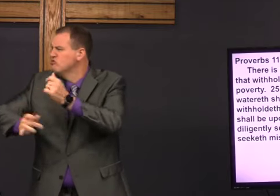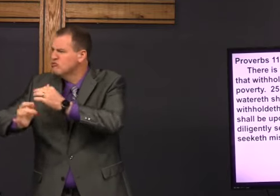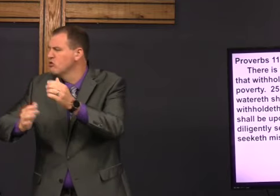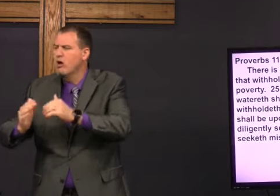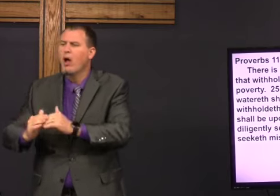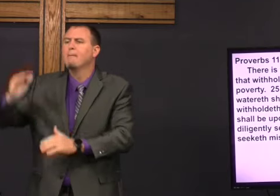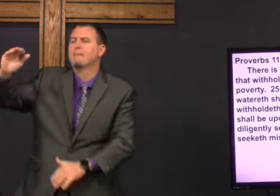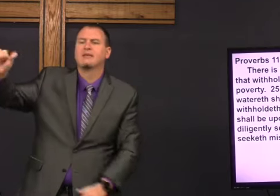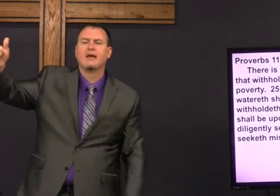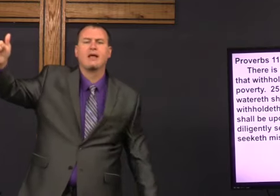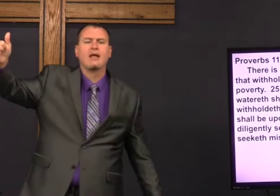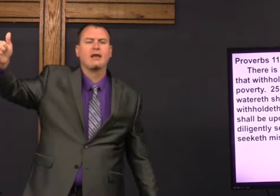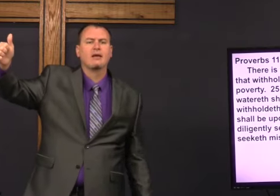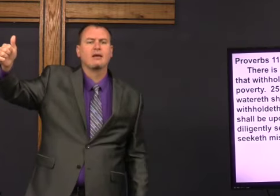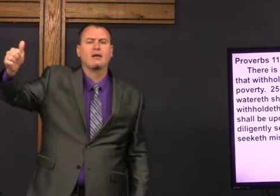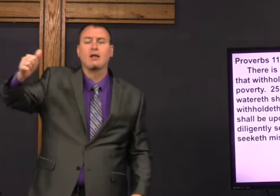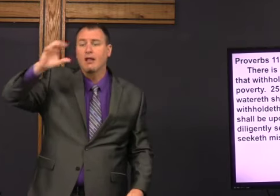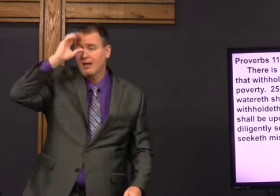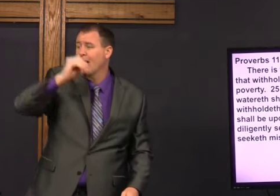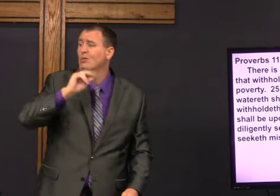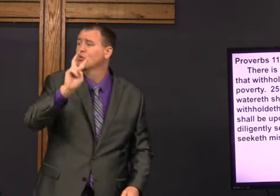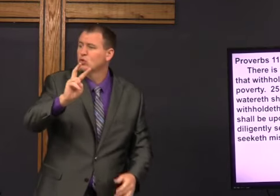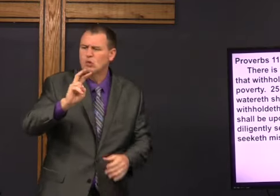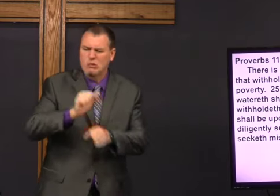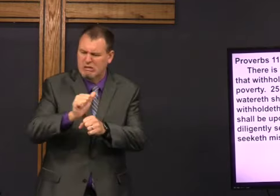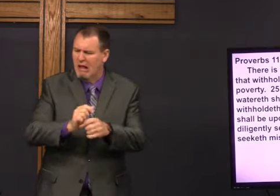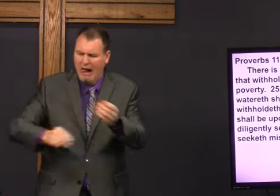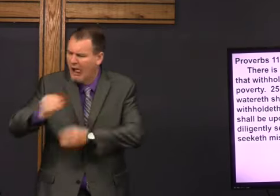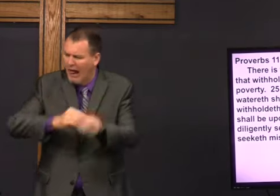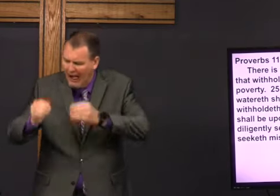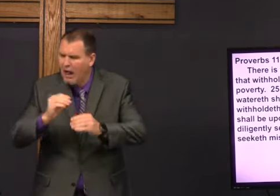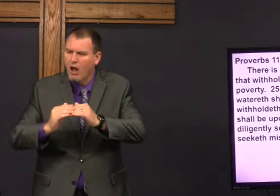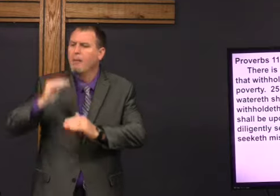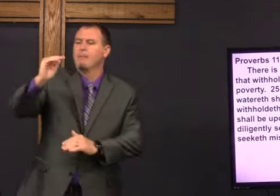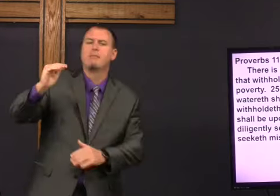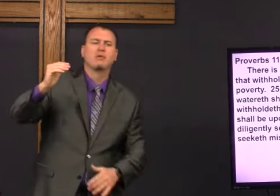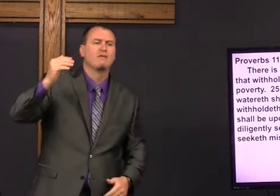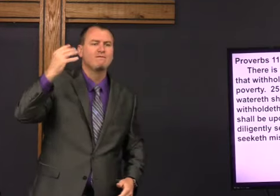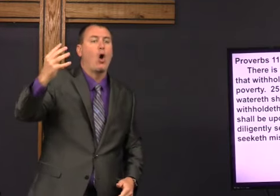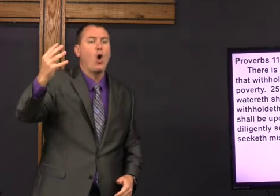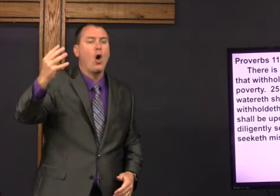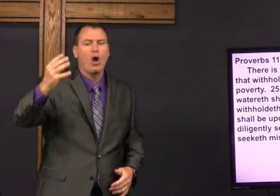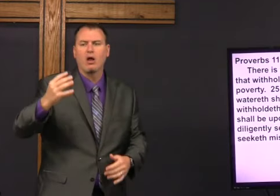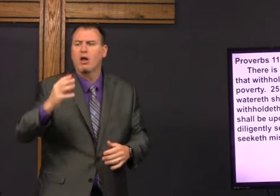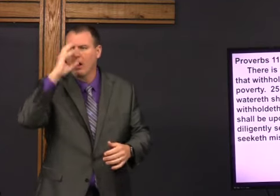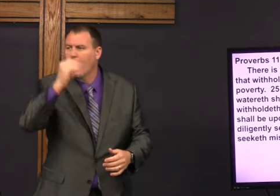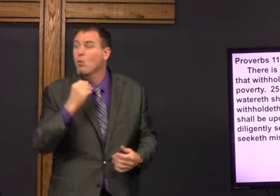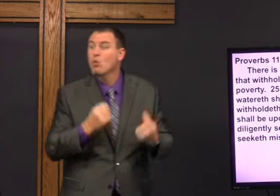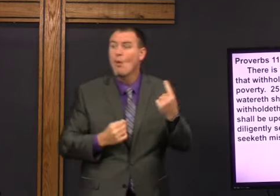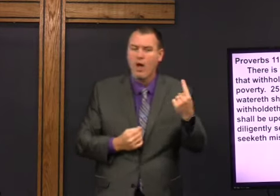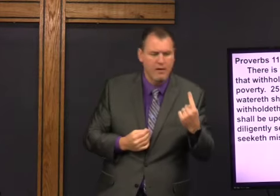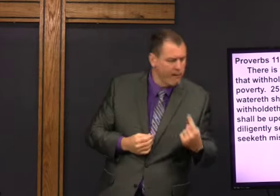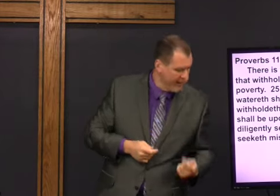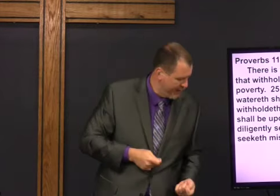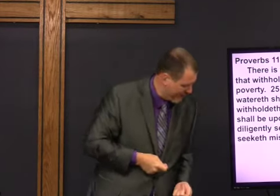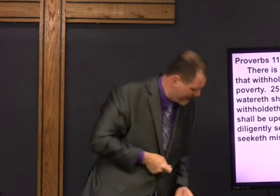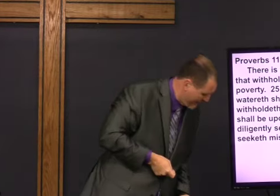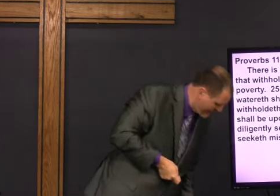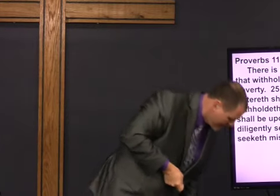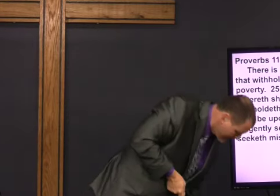10 talents and 5 talents and 1 talent. The those who had 10 and 5 talents invested